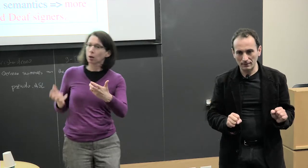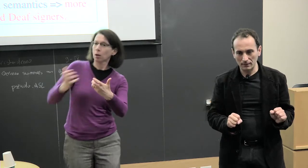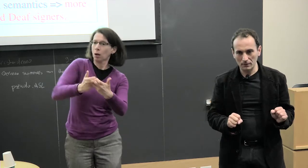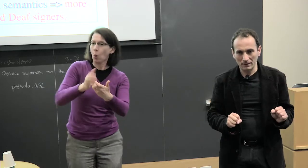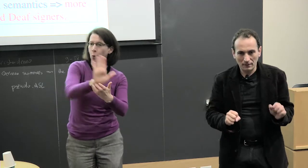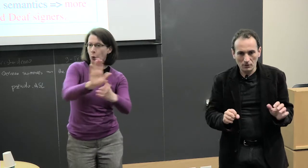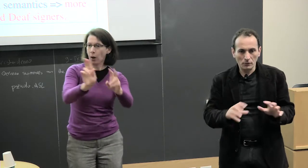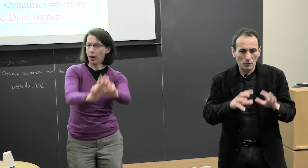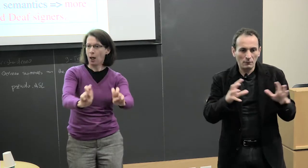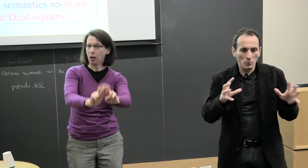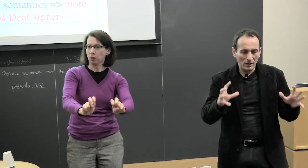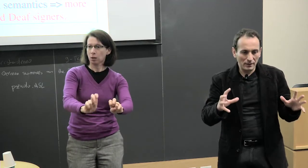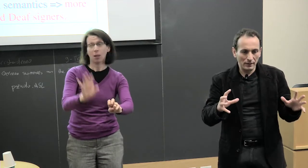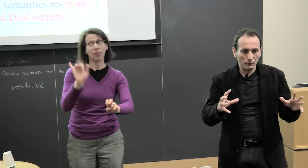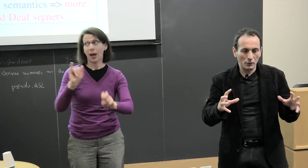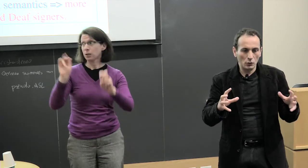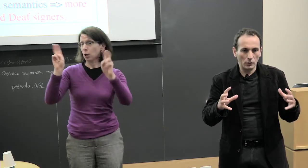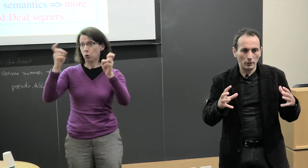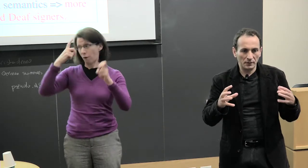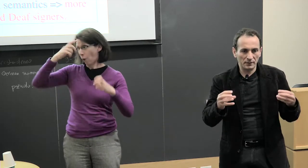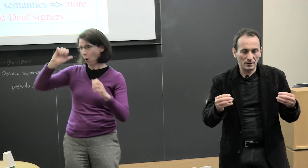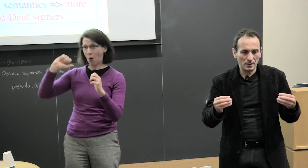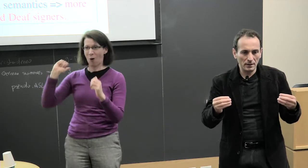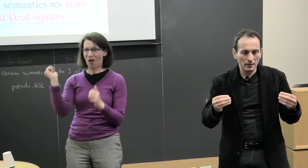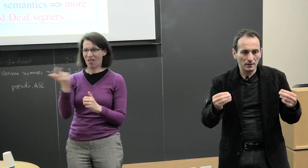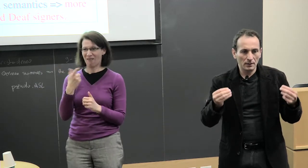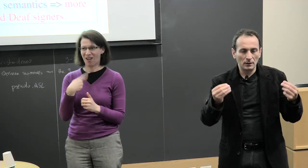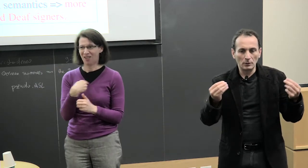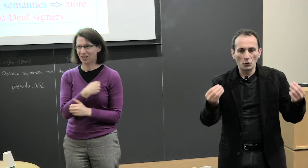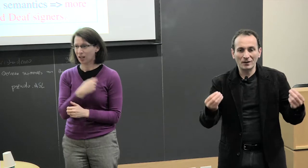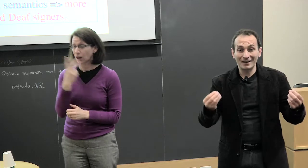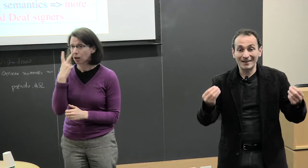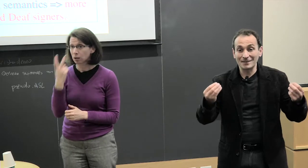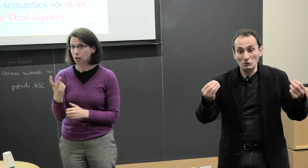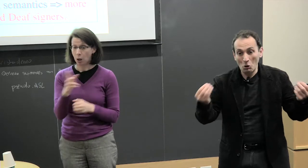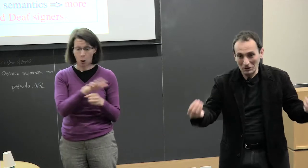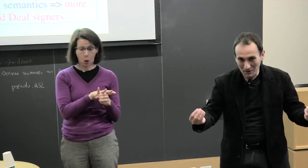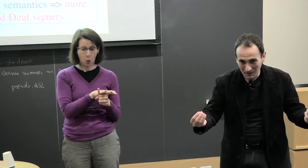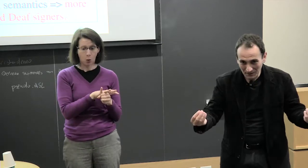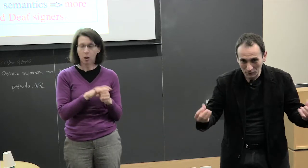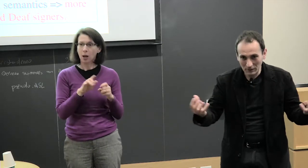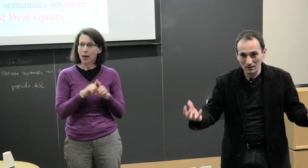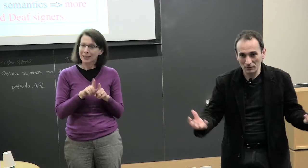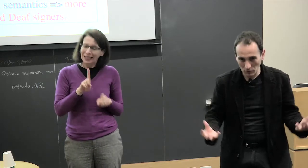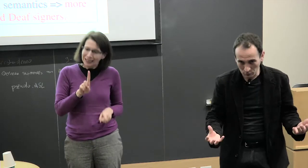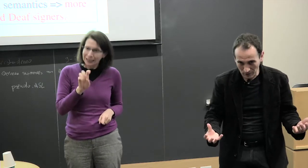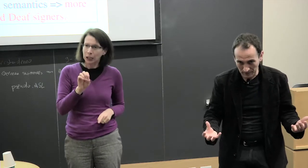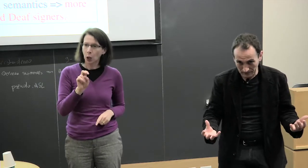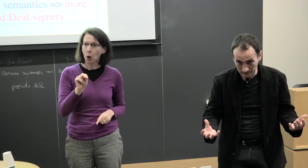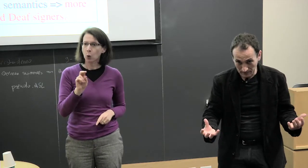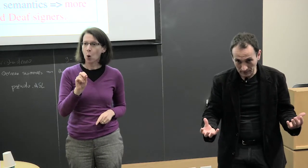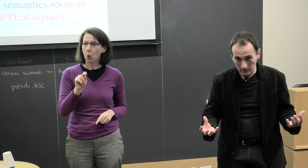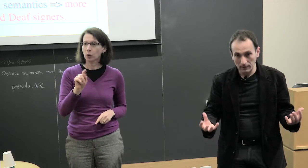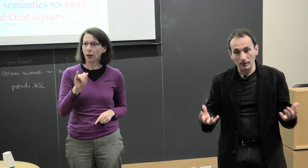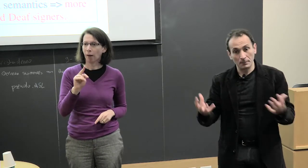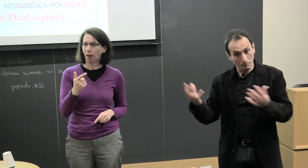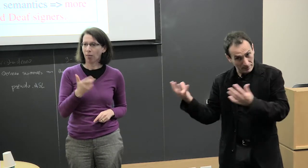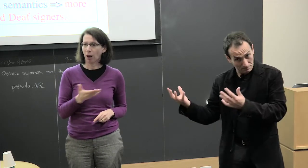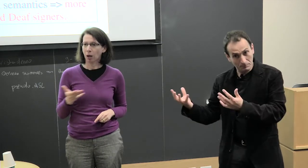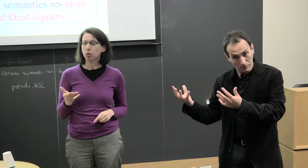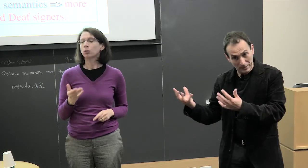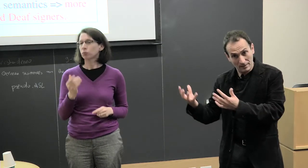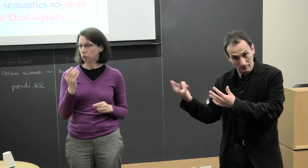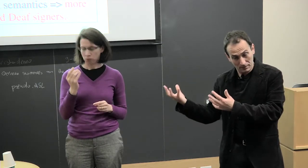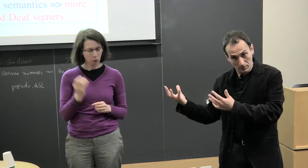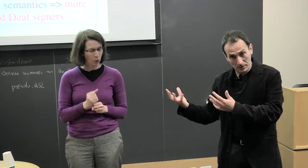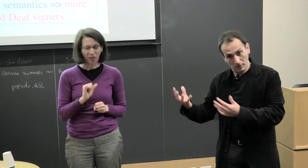So that's, you know, that's an issue for everybody. If you see loci as denoting things, you get this right away.